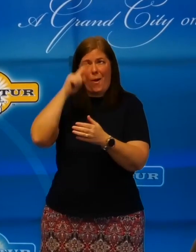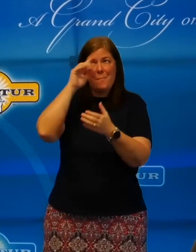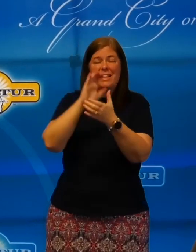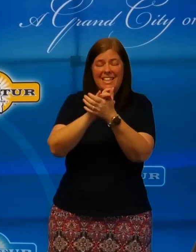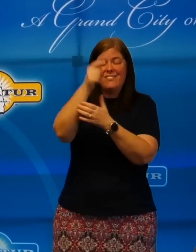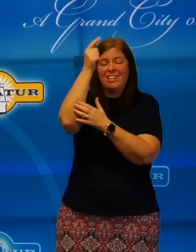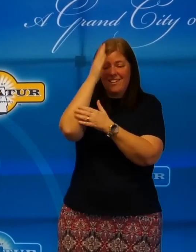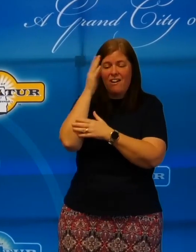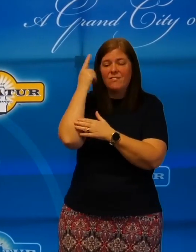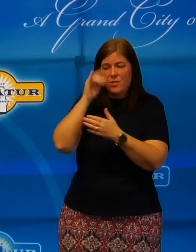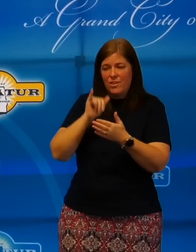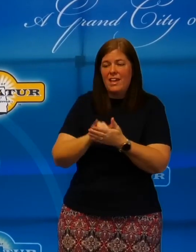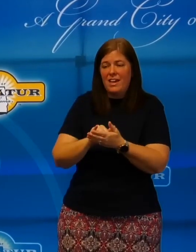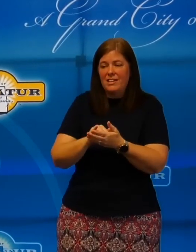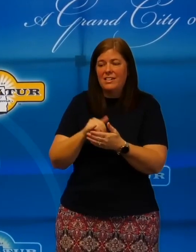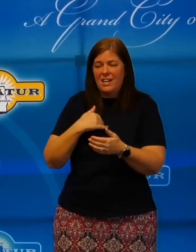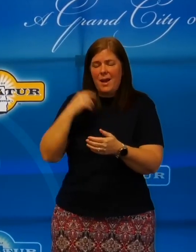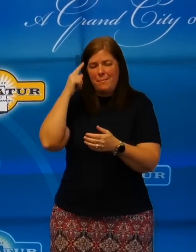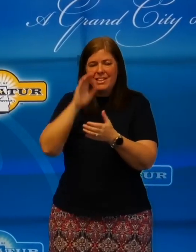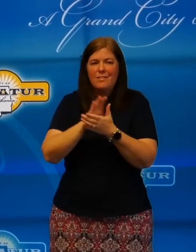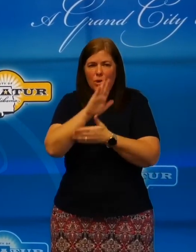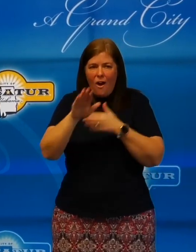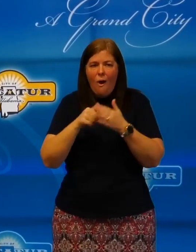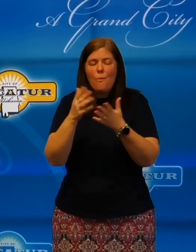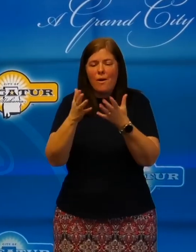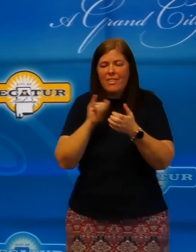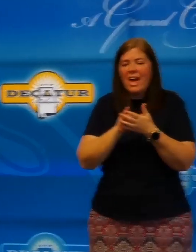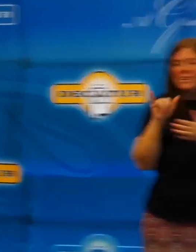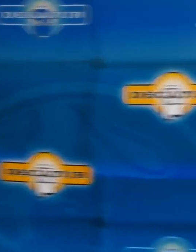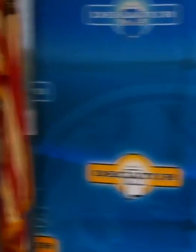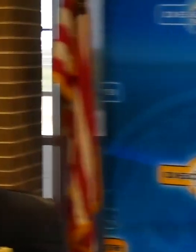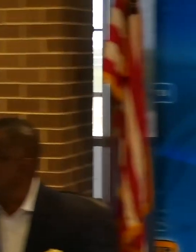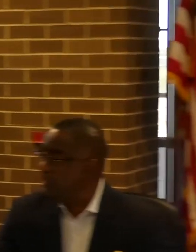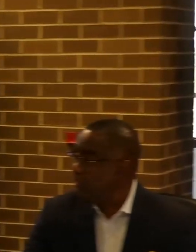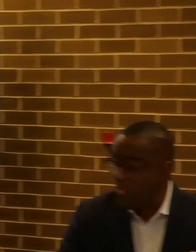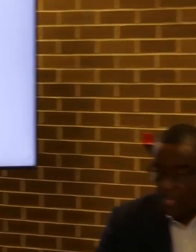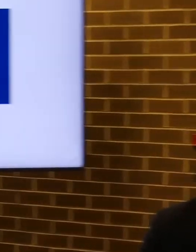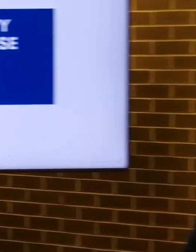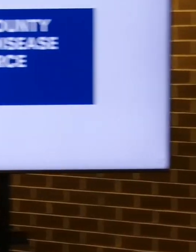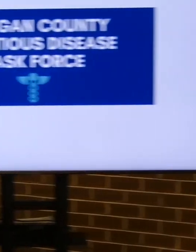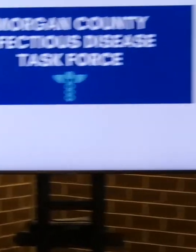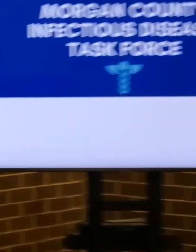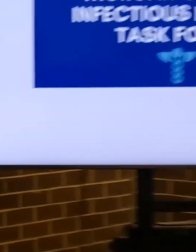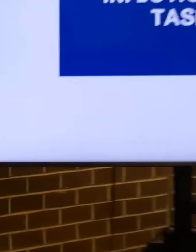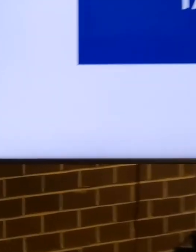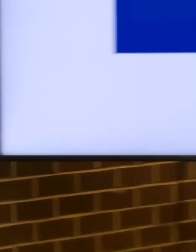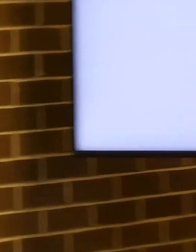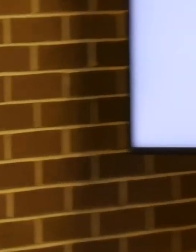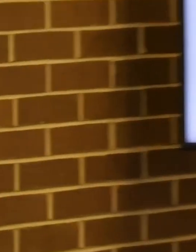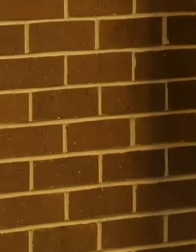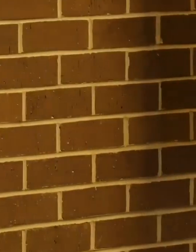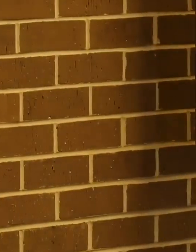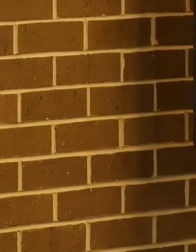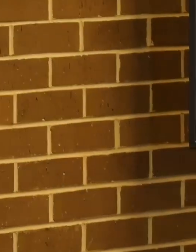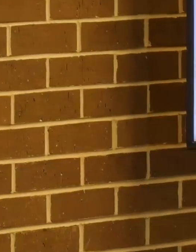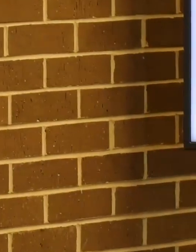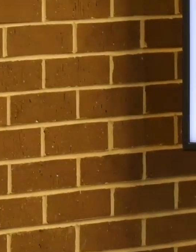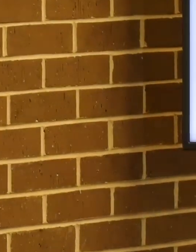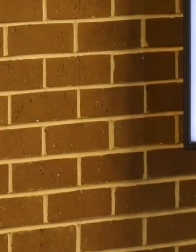That's what I want to see happen, and I believe all of us do as well. So thank you, Mayor. Thank you, Pastor, and thank you to all of our